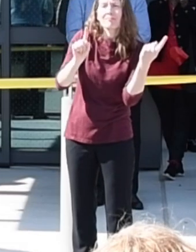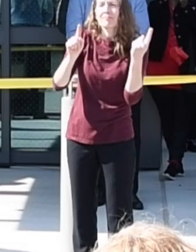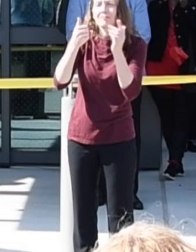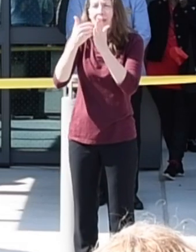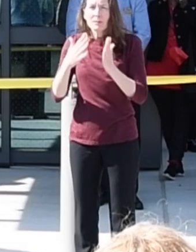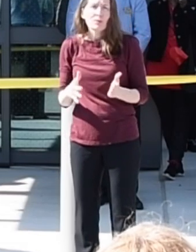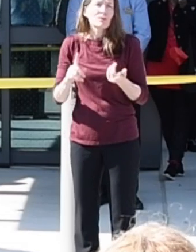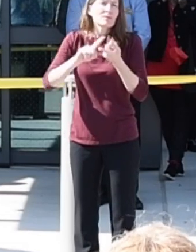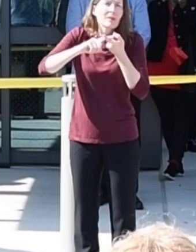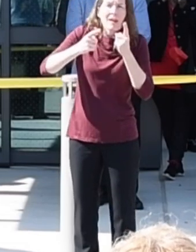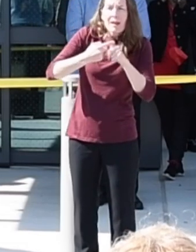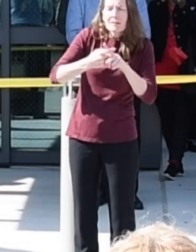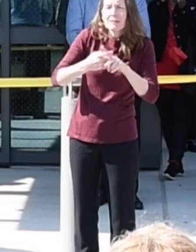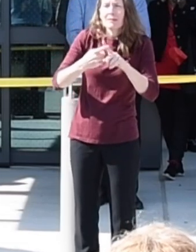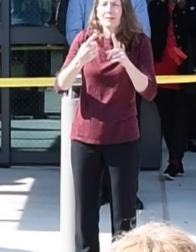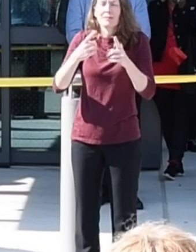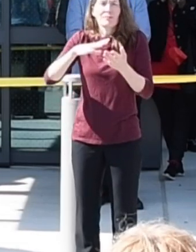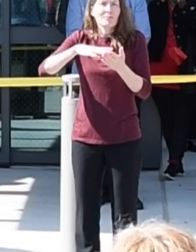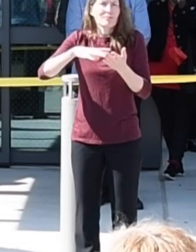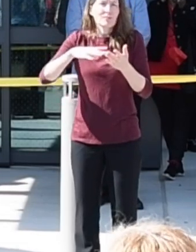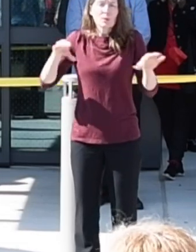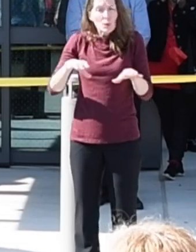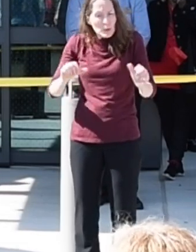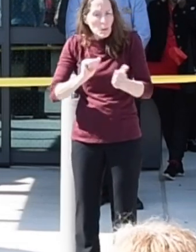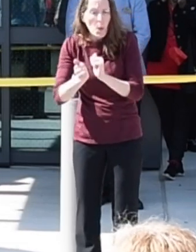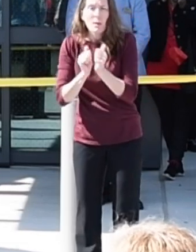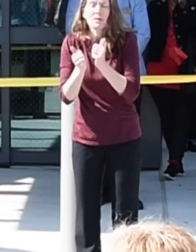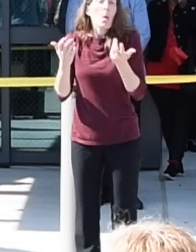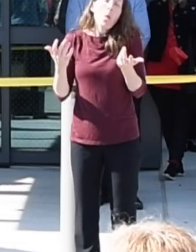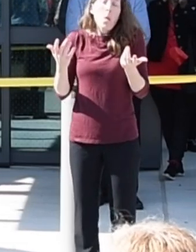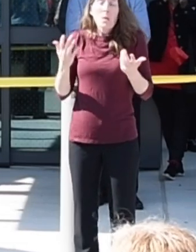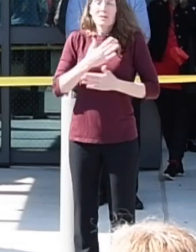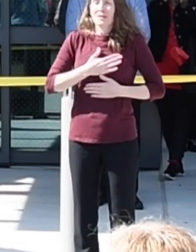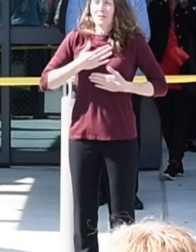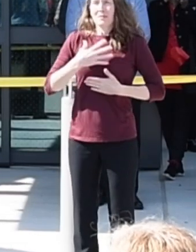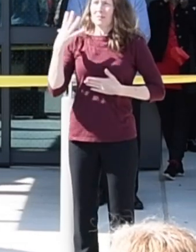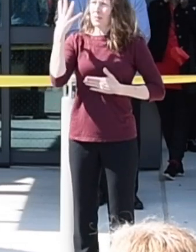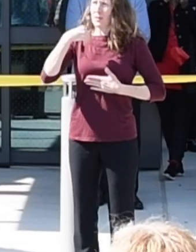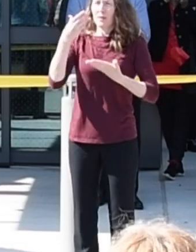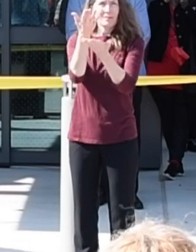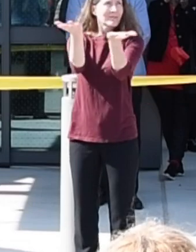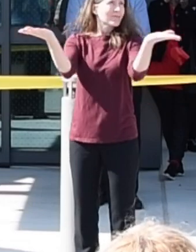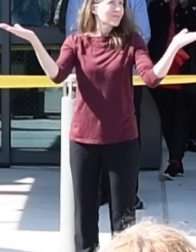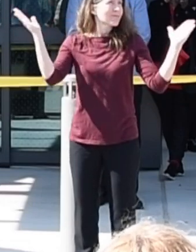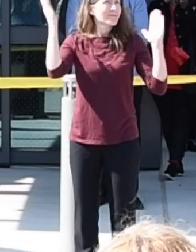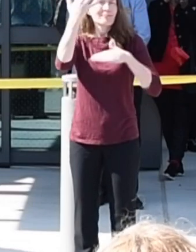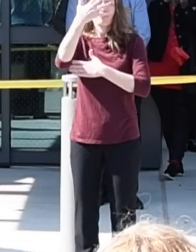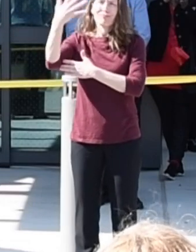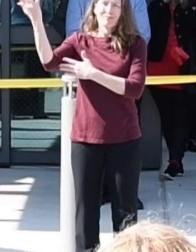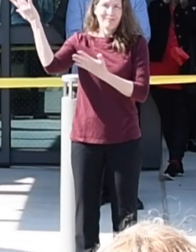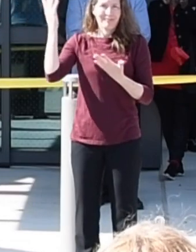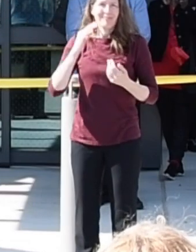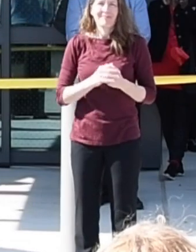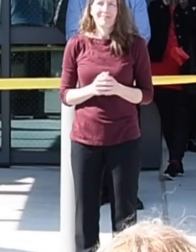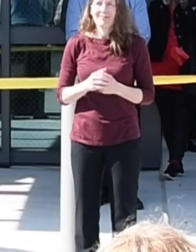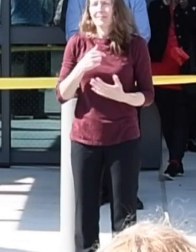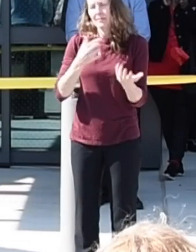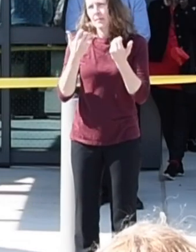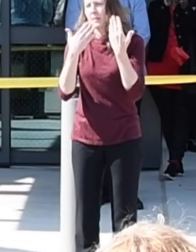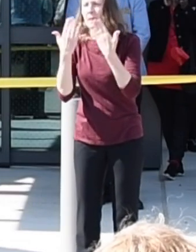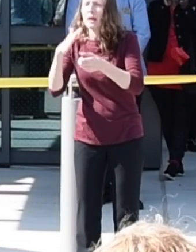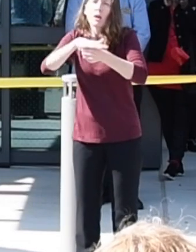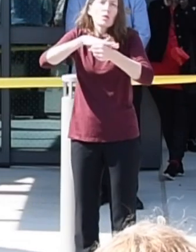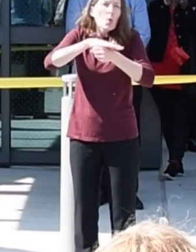or simply enjoy this beautiful world around us. I want to thank our local and state partners who